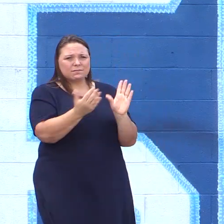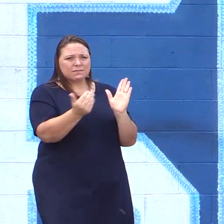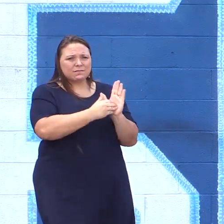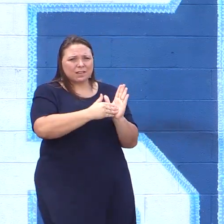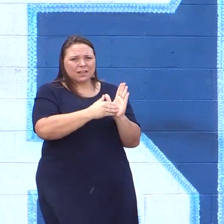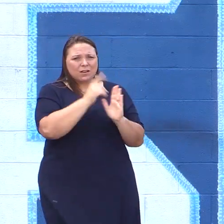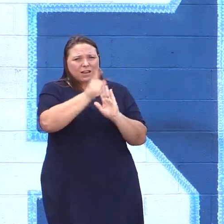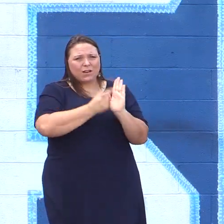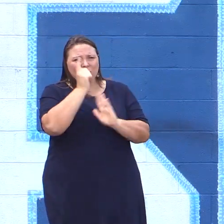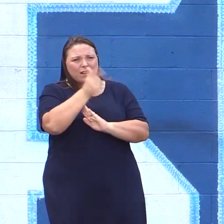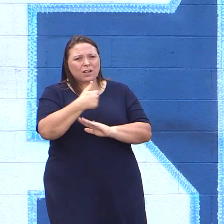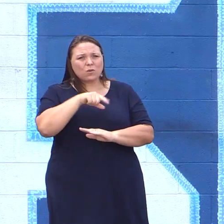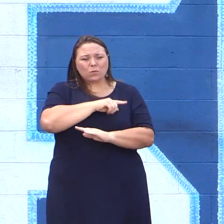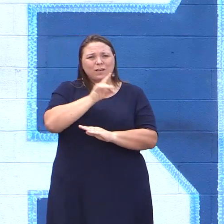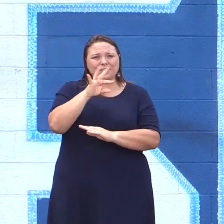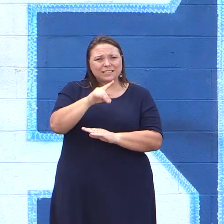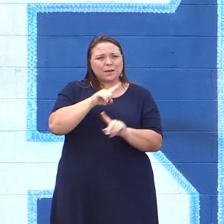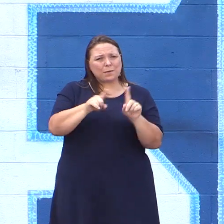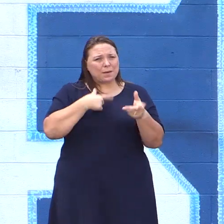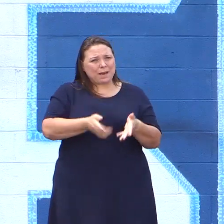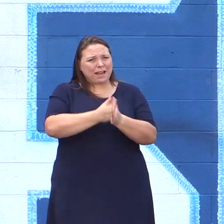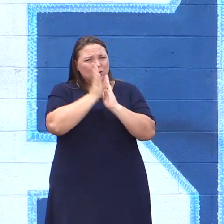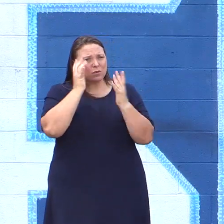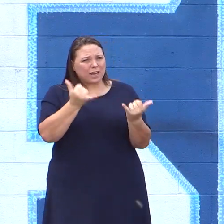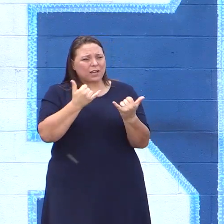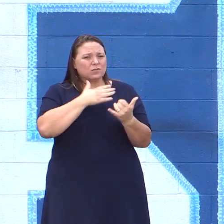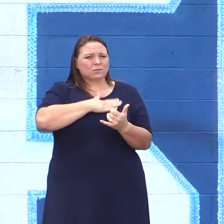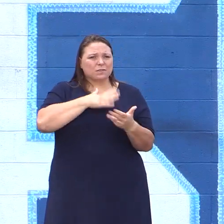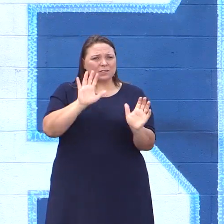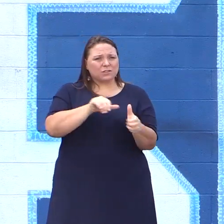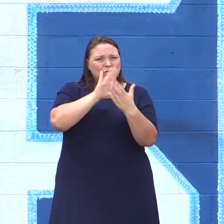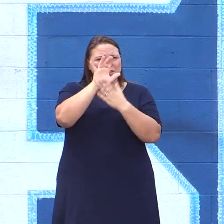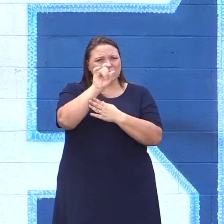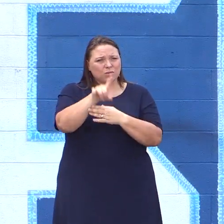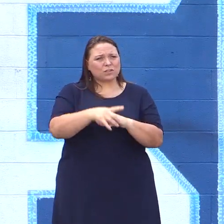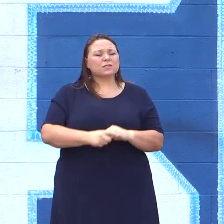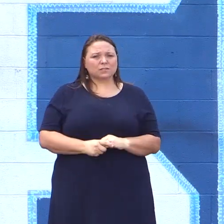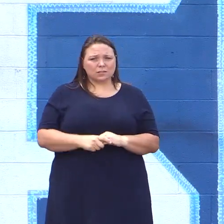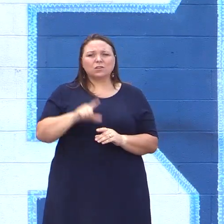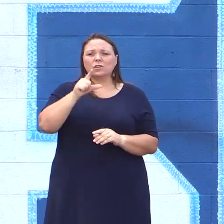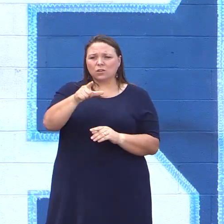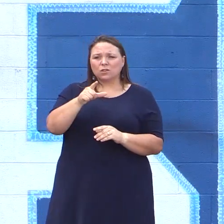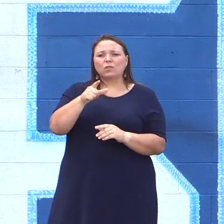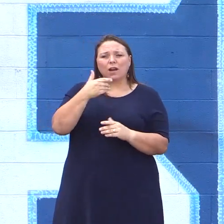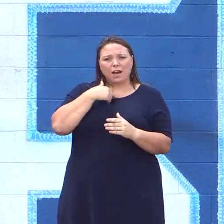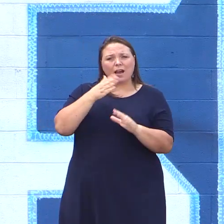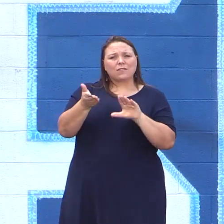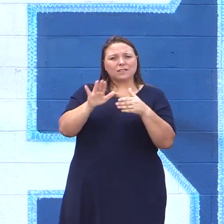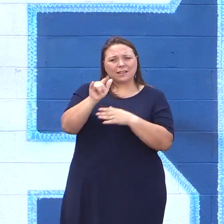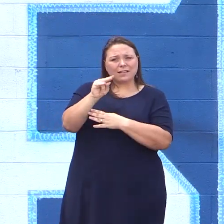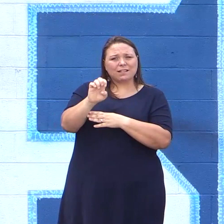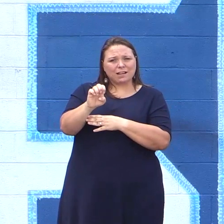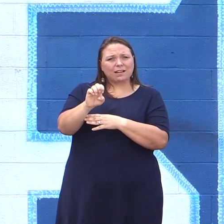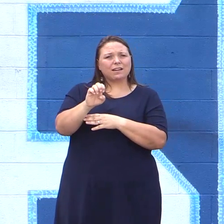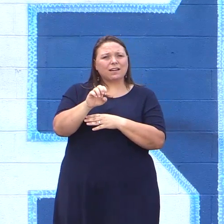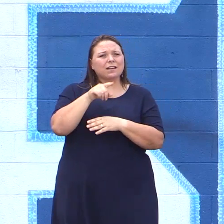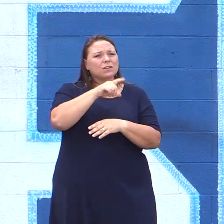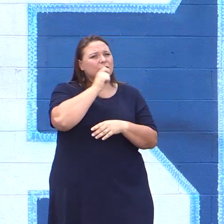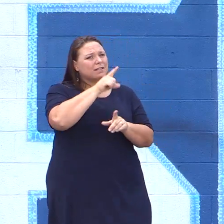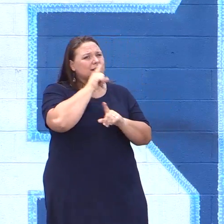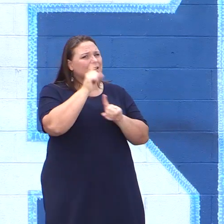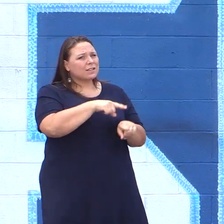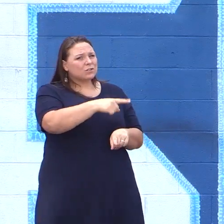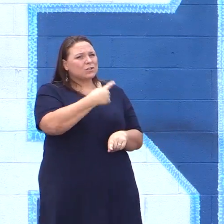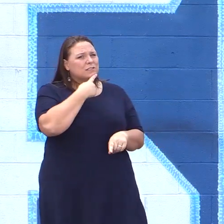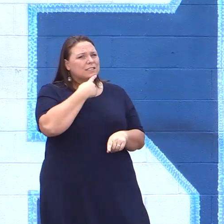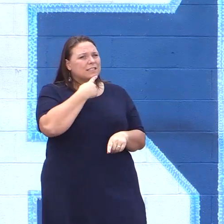hour later. We have deadlines, and I'm asking you now. So here's a chance to answer. No. Yeah, you had a deadline, and you asked a question. And you didn't answer. You